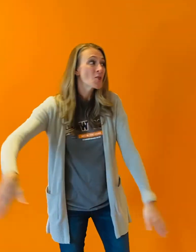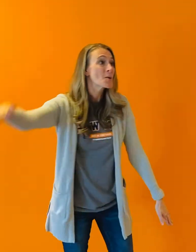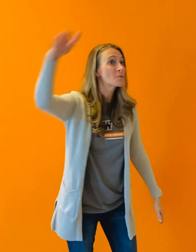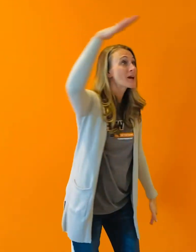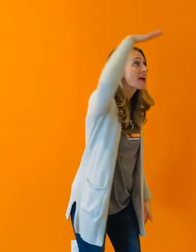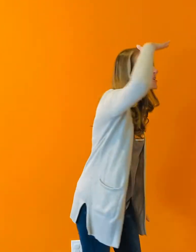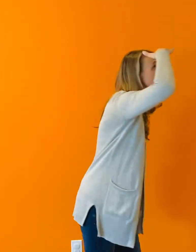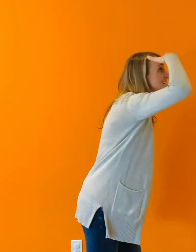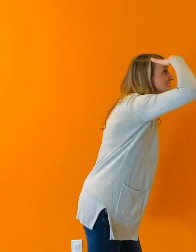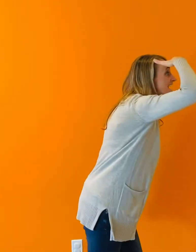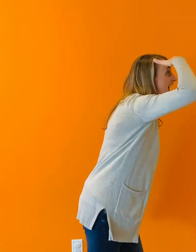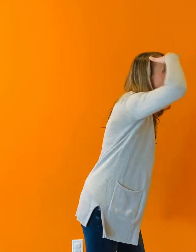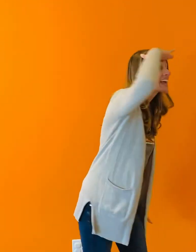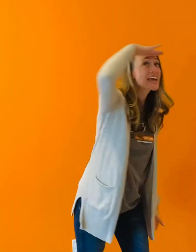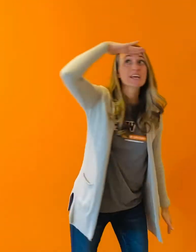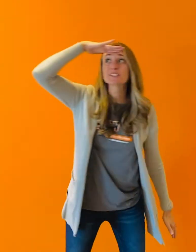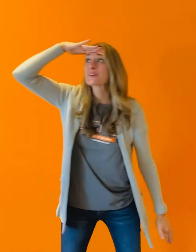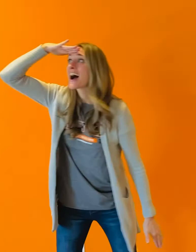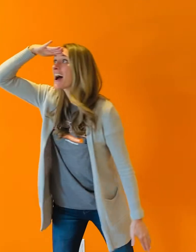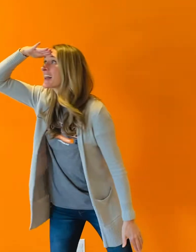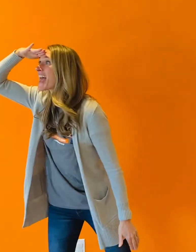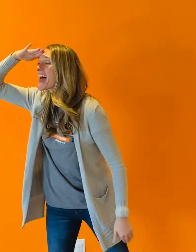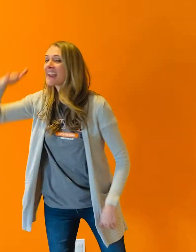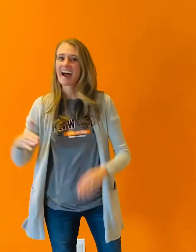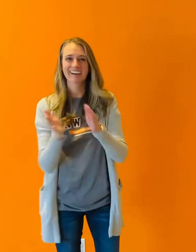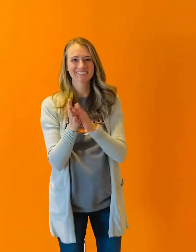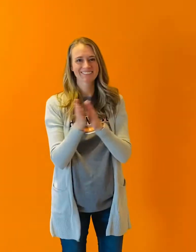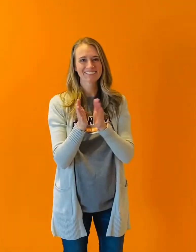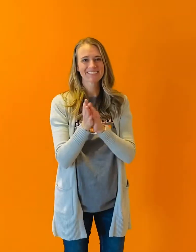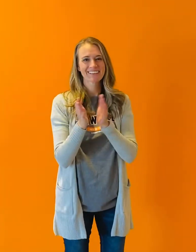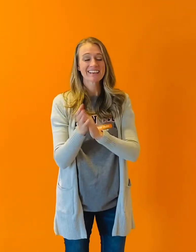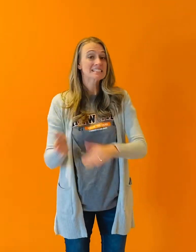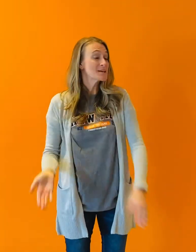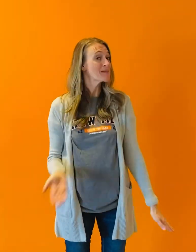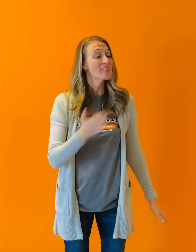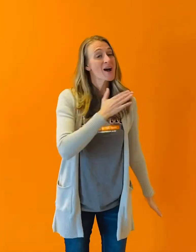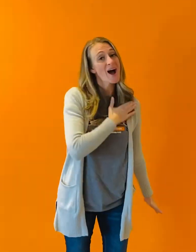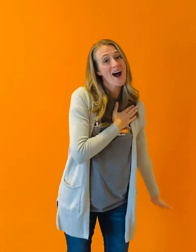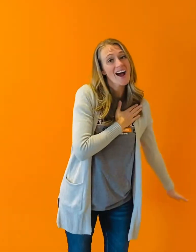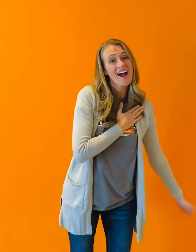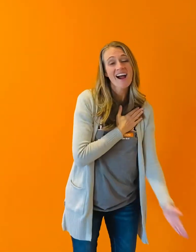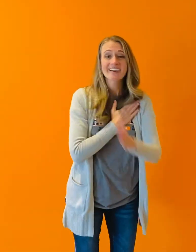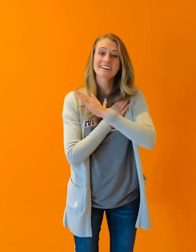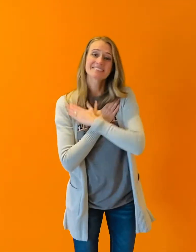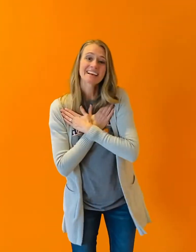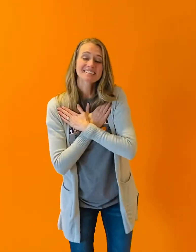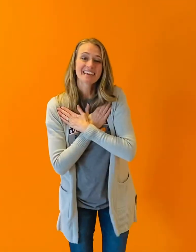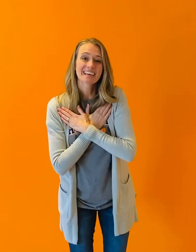Prairie sky, bright and bright Deep in the heart of Texas